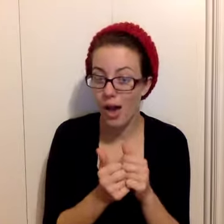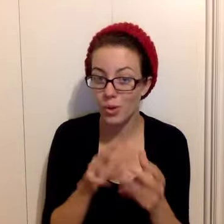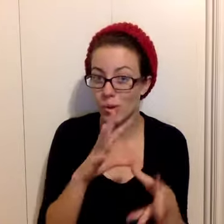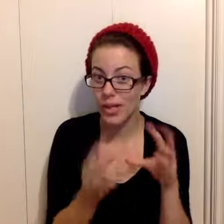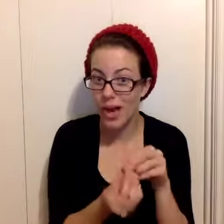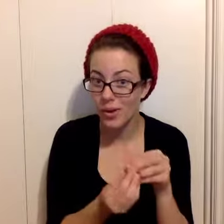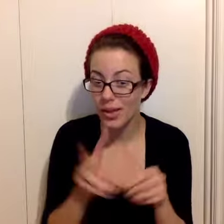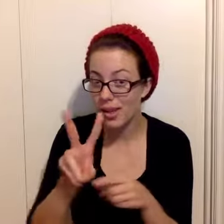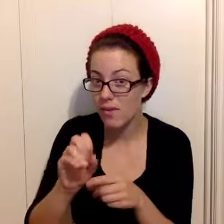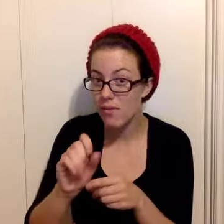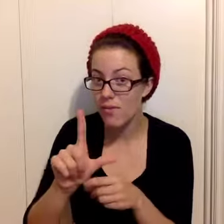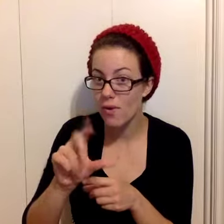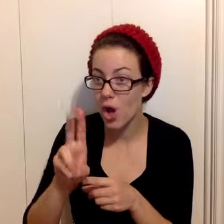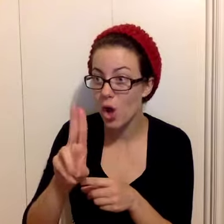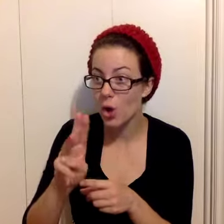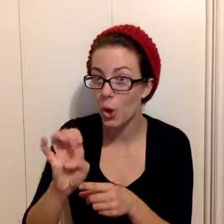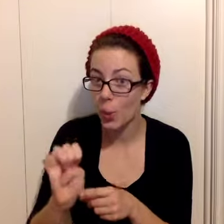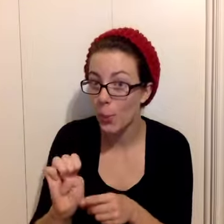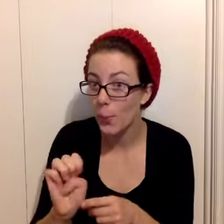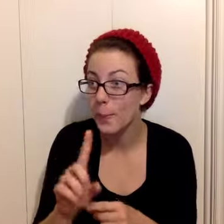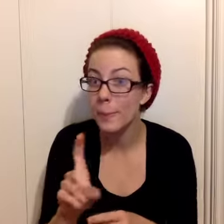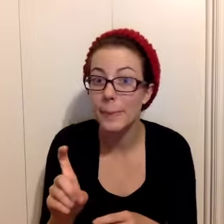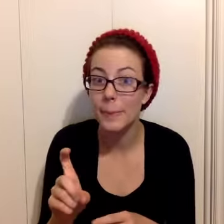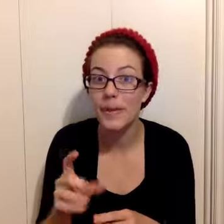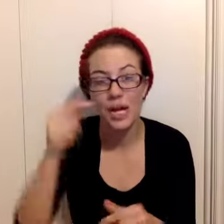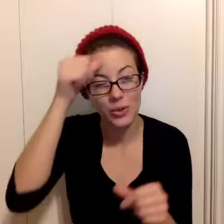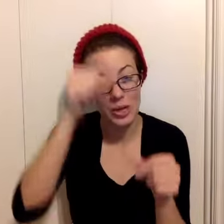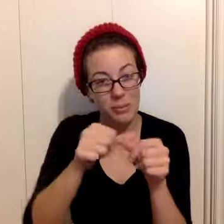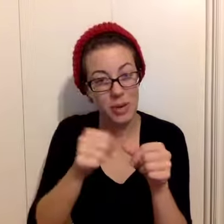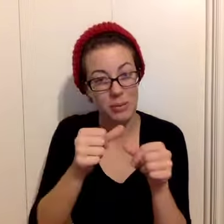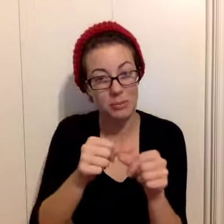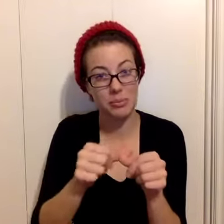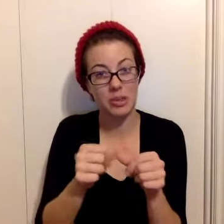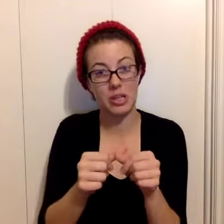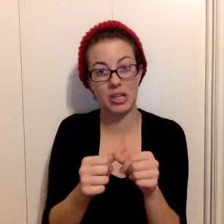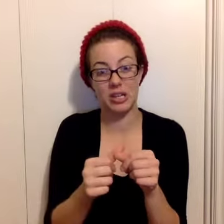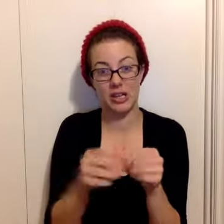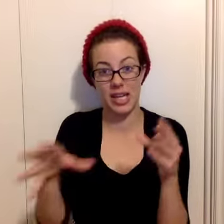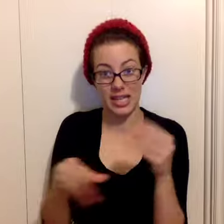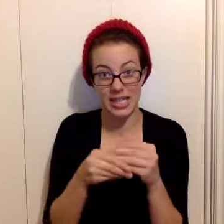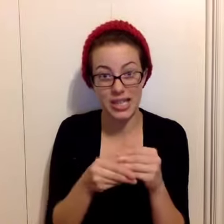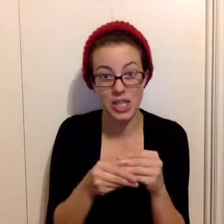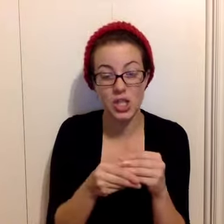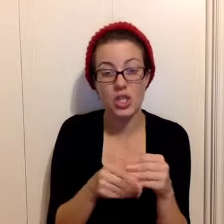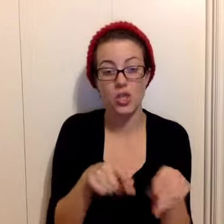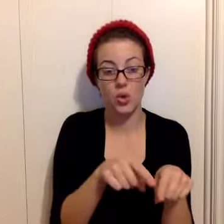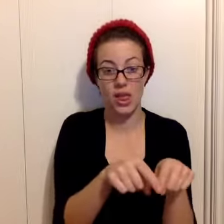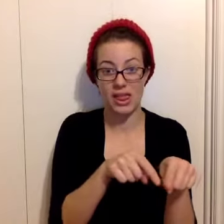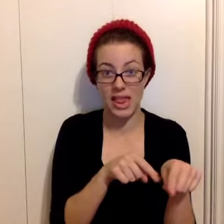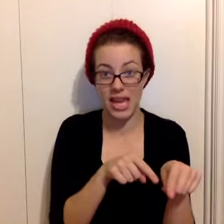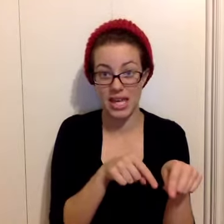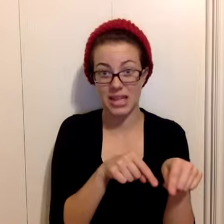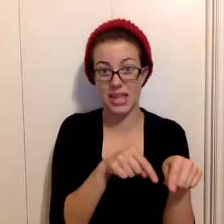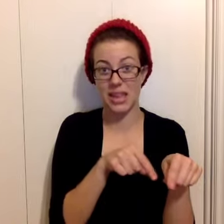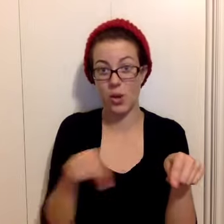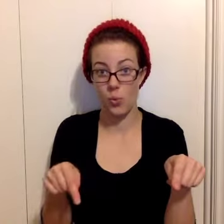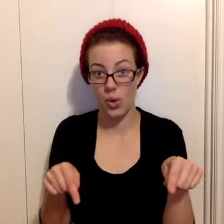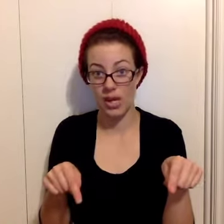Remember, in addition to the length and the width, we need to know how thick